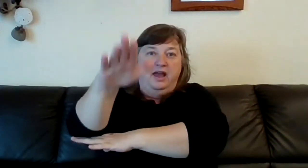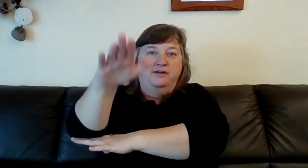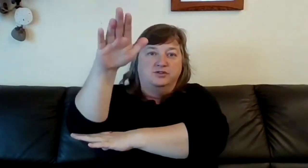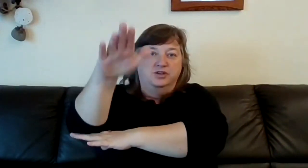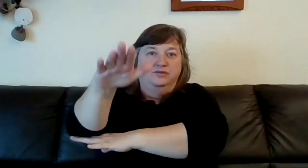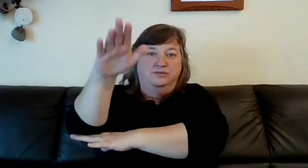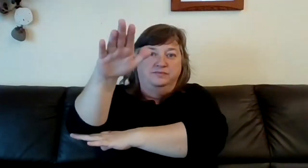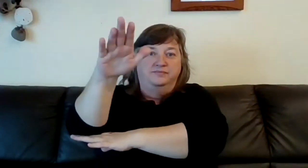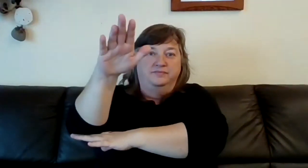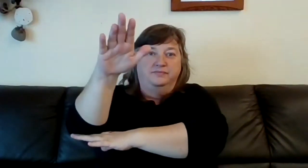afternoon,